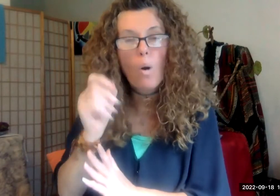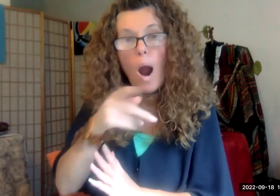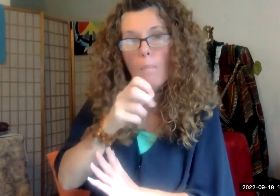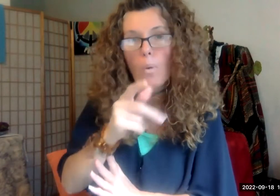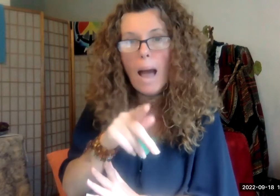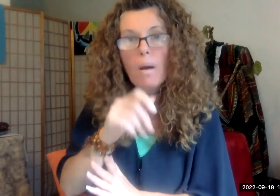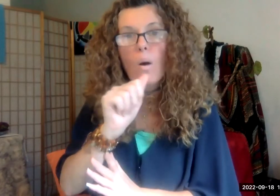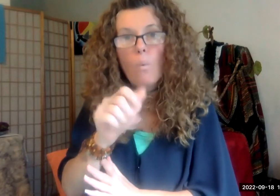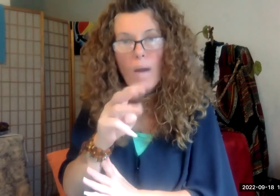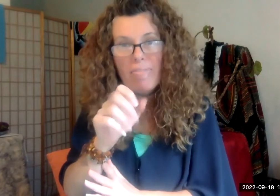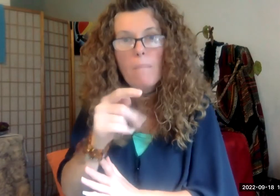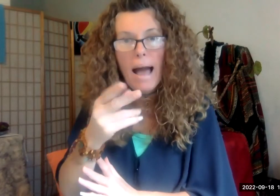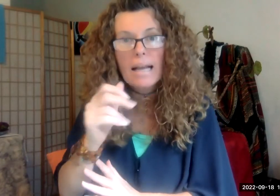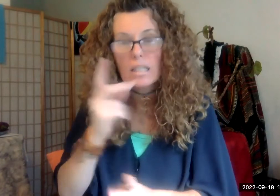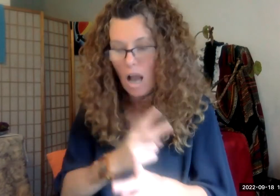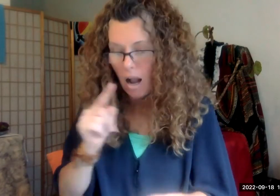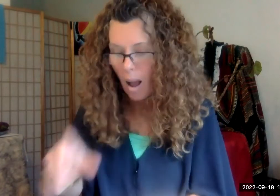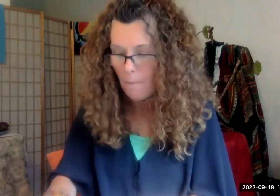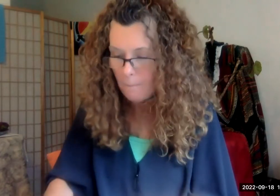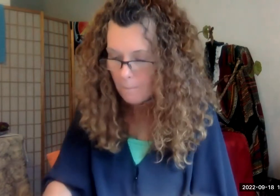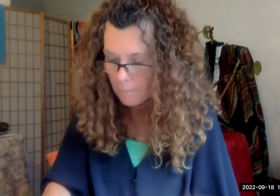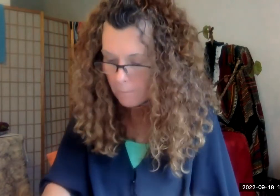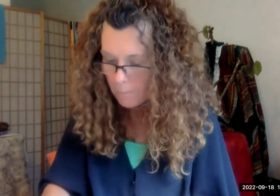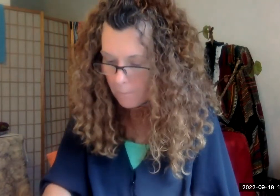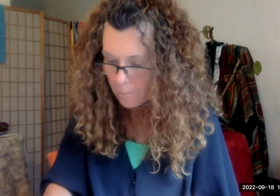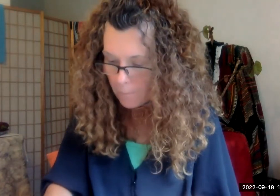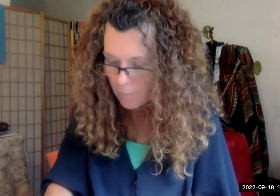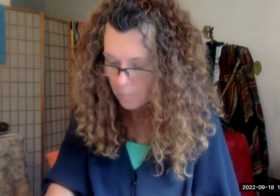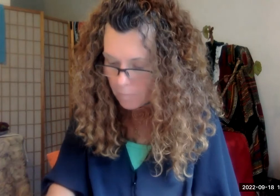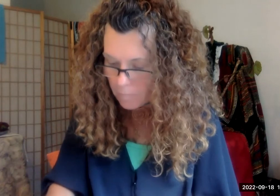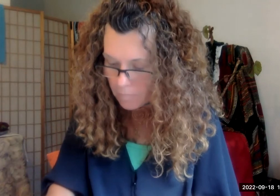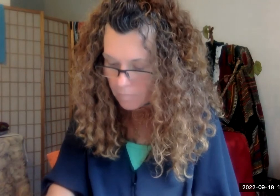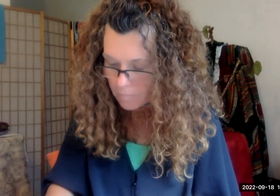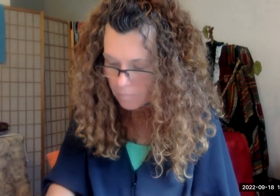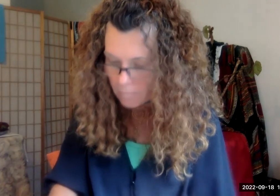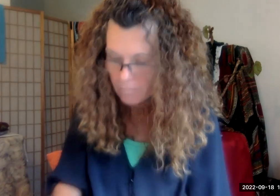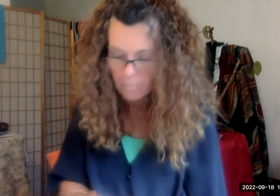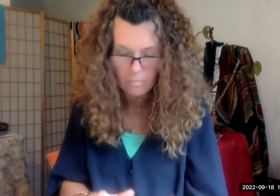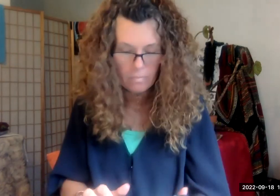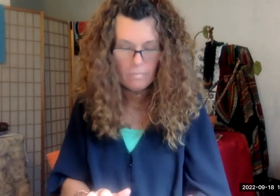prepwithmike.com. Take care. A global reset is coming.